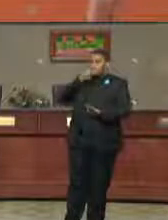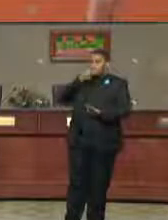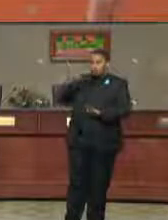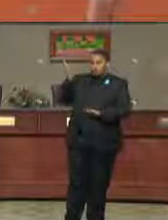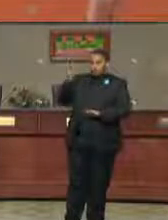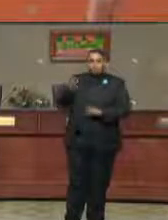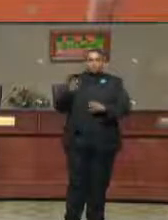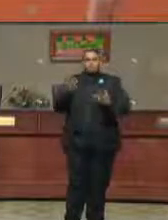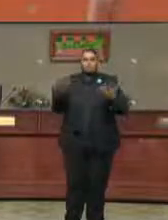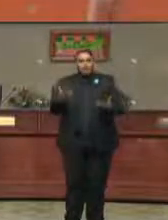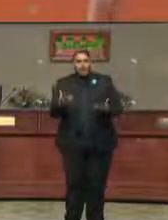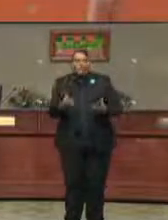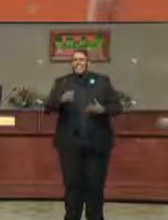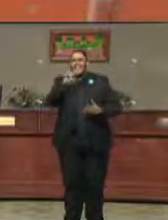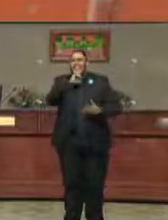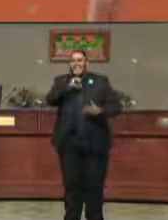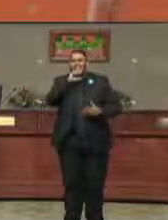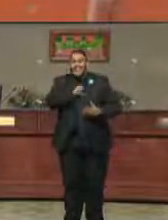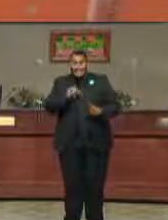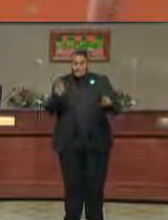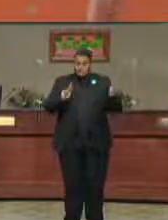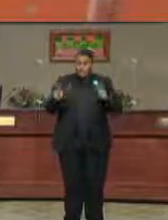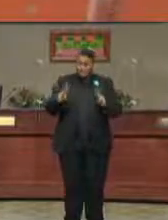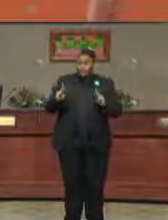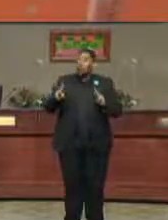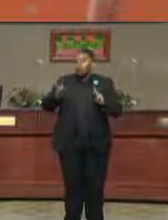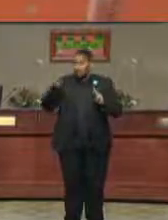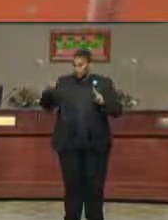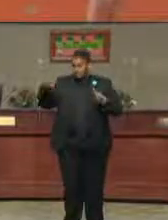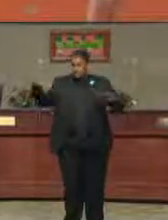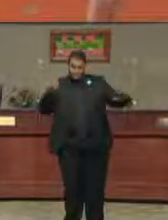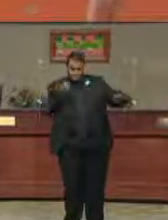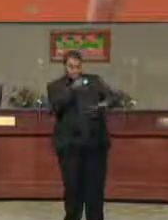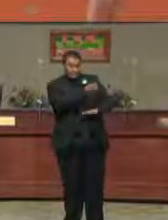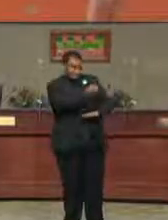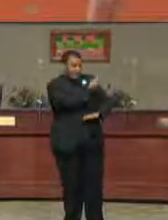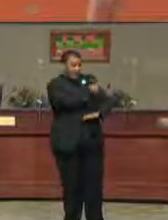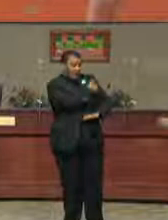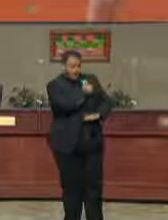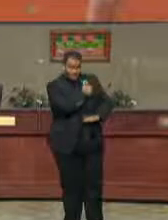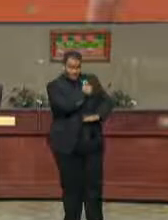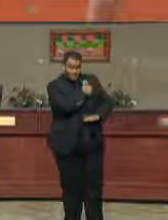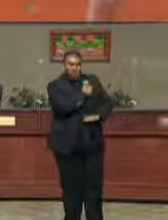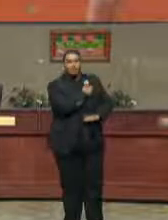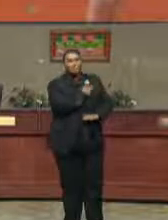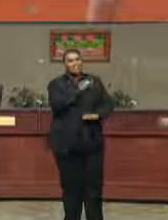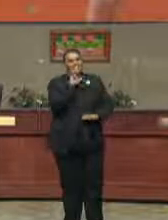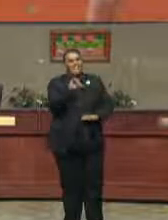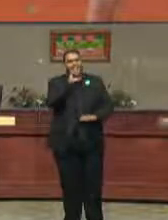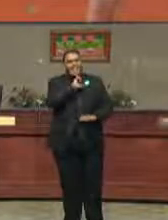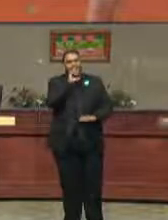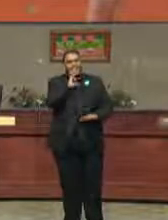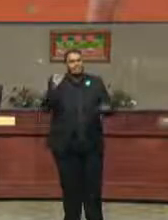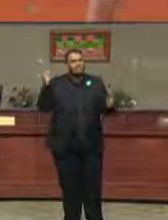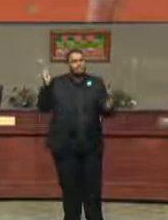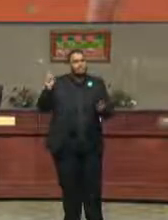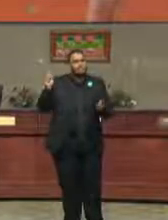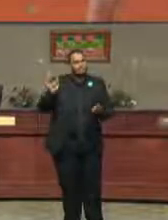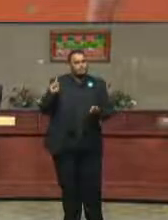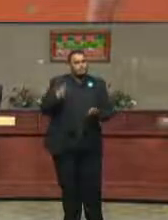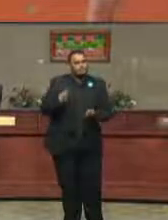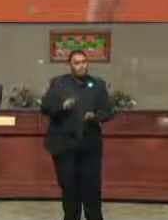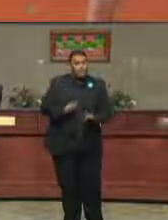hospitalized continues to decrease. And that's an important, so if you see the dotted line,